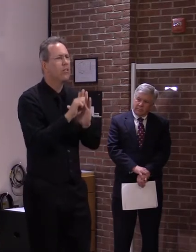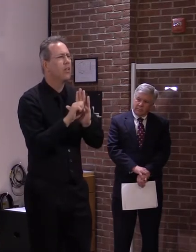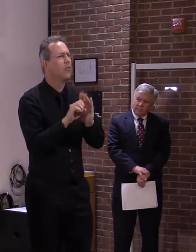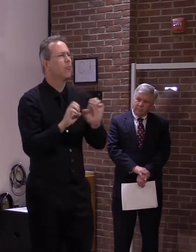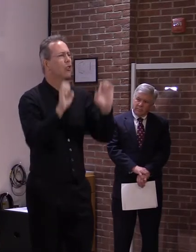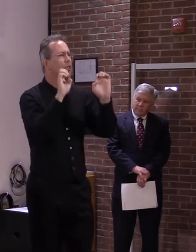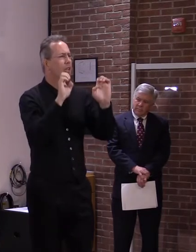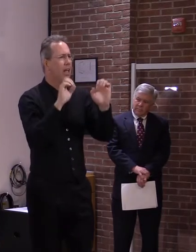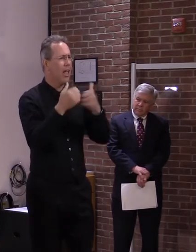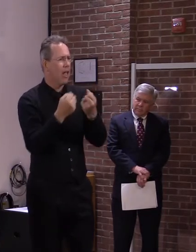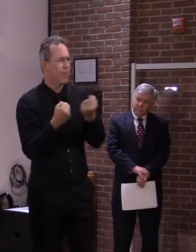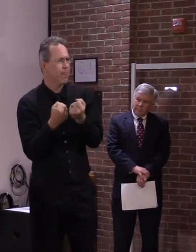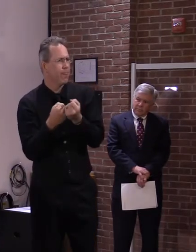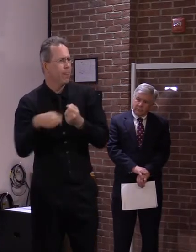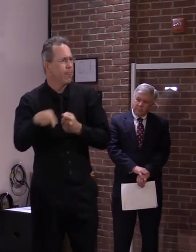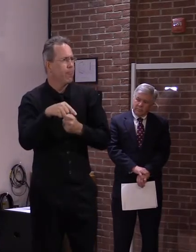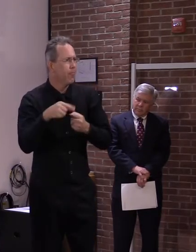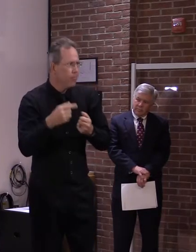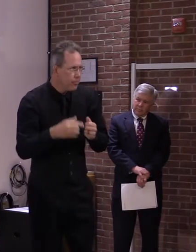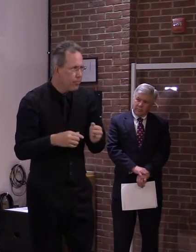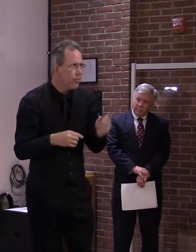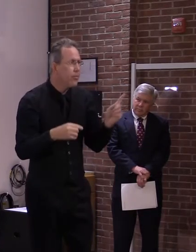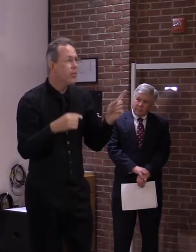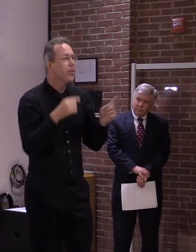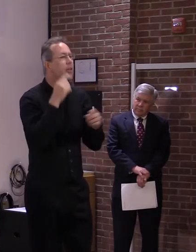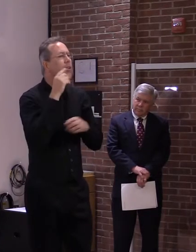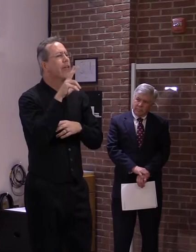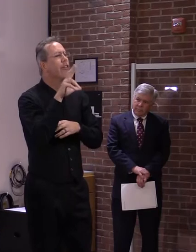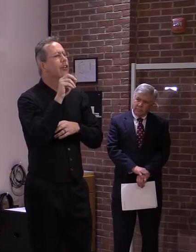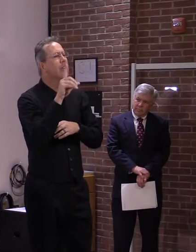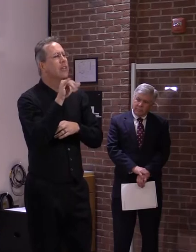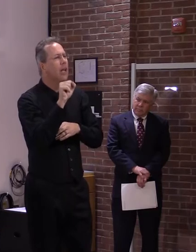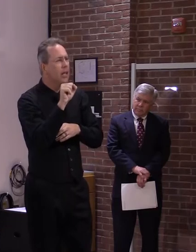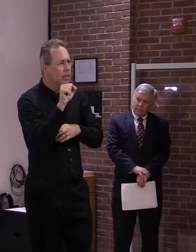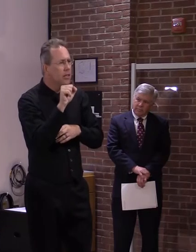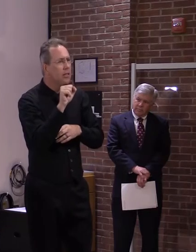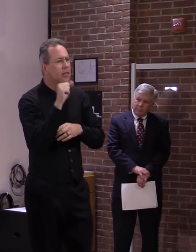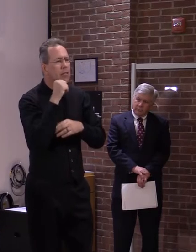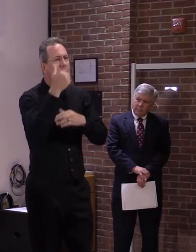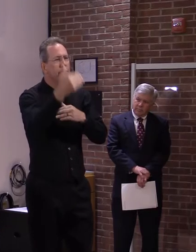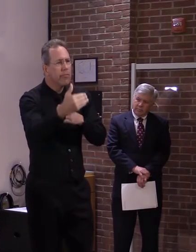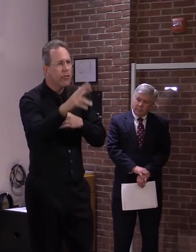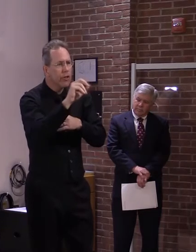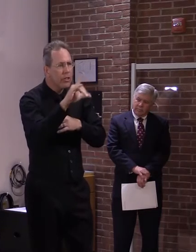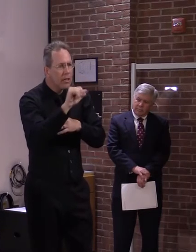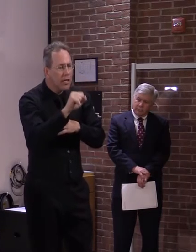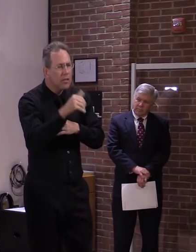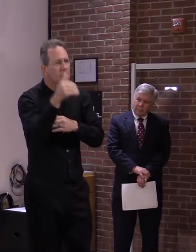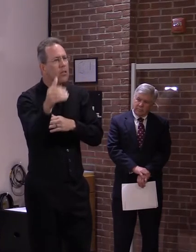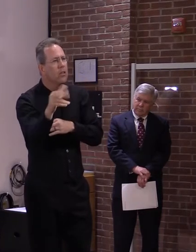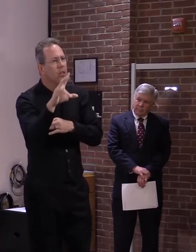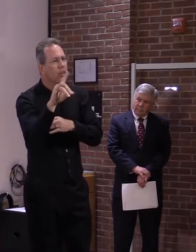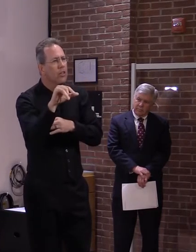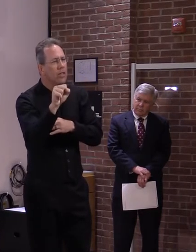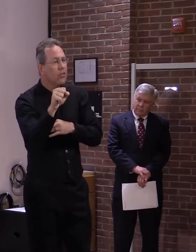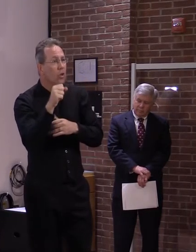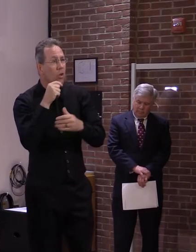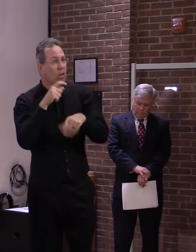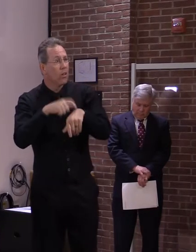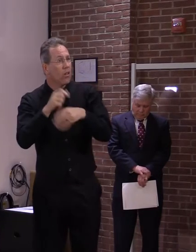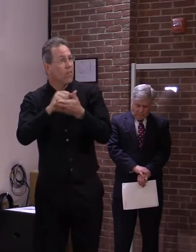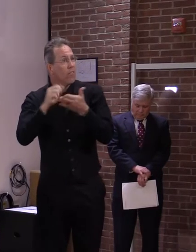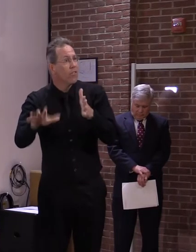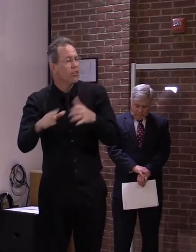30 days after the state of emergency is lifted, that the eviction moratorium will end in its present form. Okay, so it